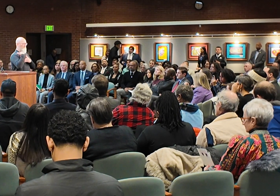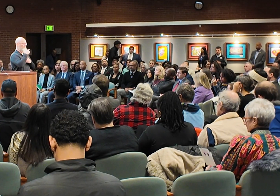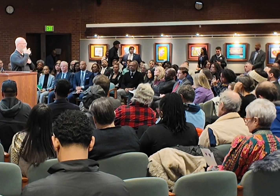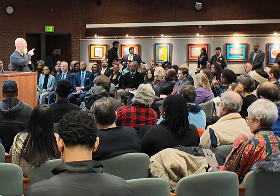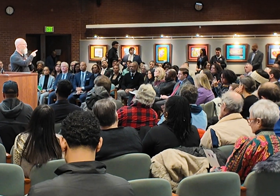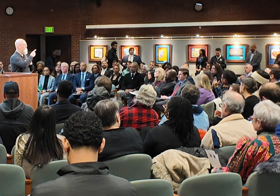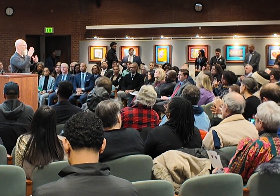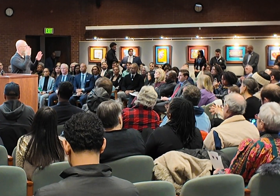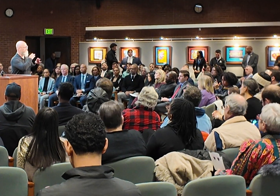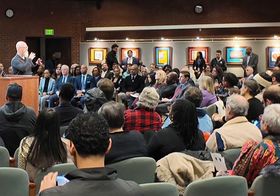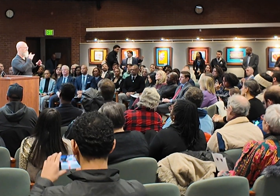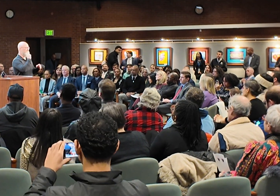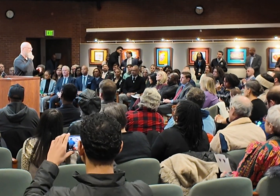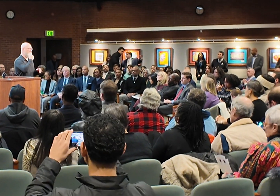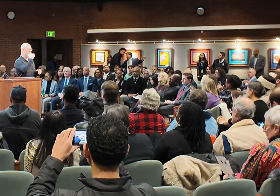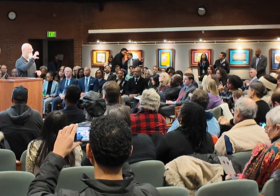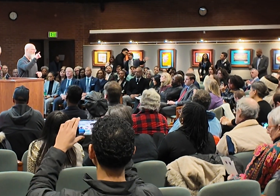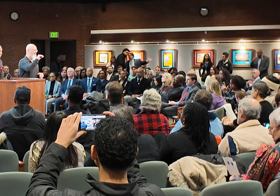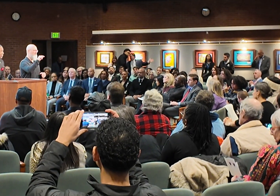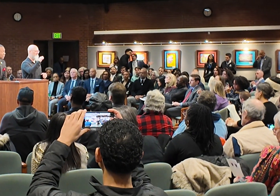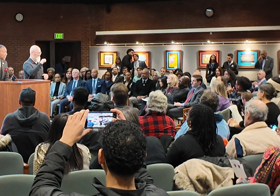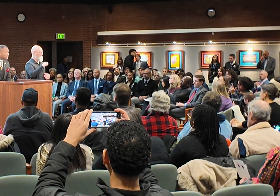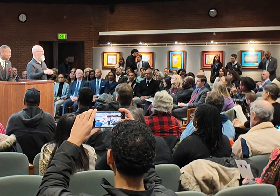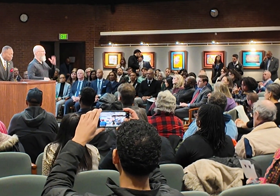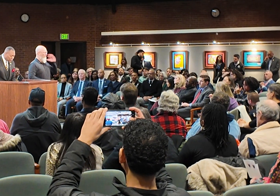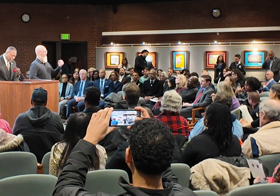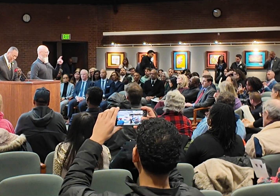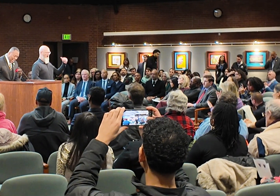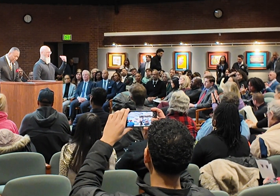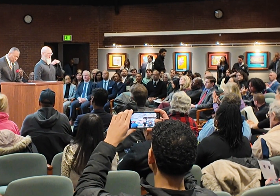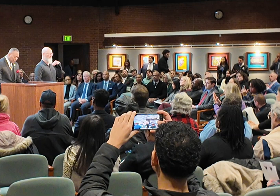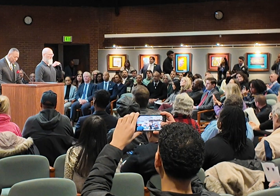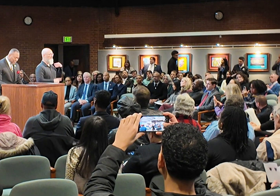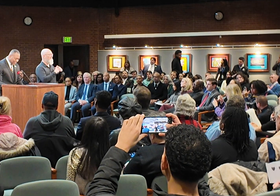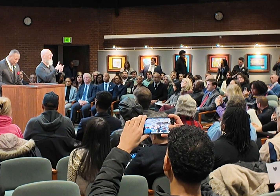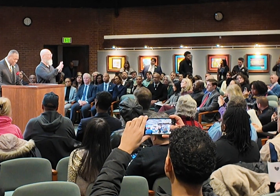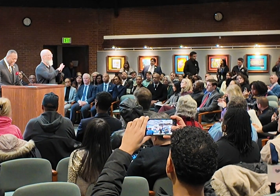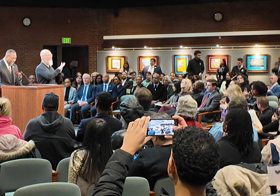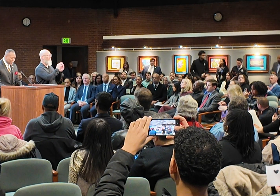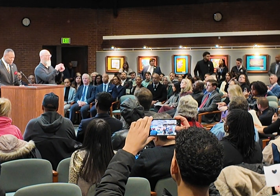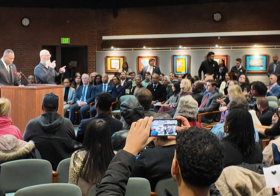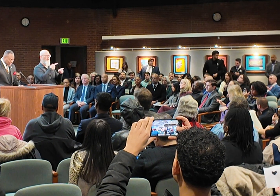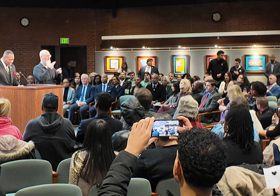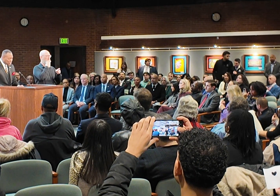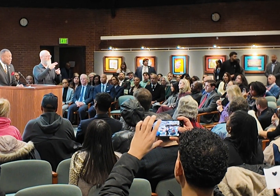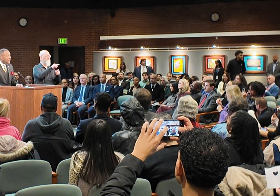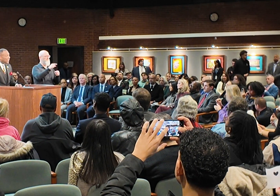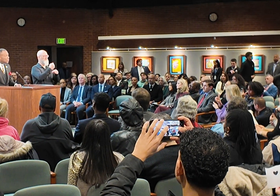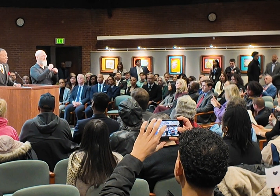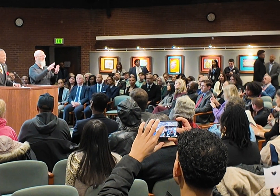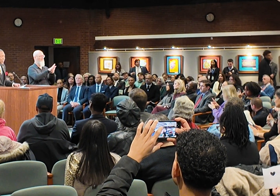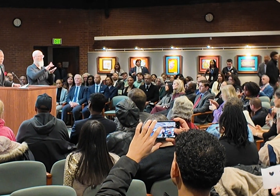public safety. But what we will not do is blur the line between public safety and